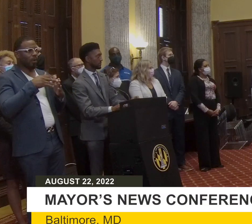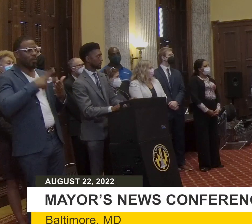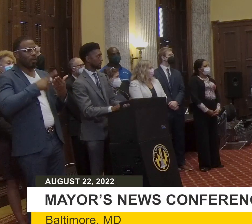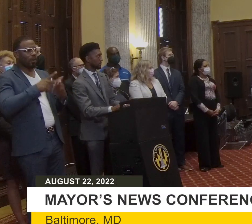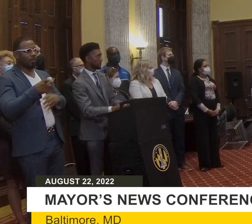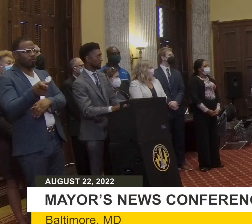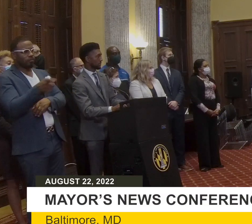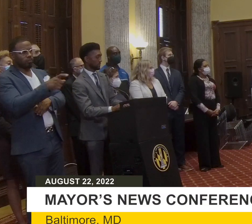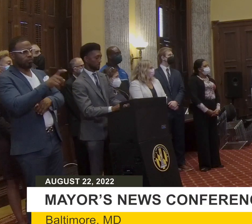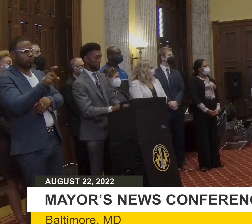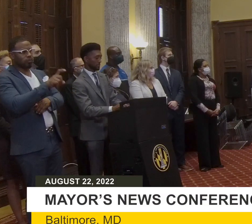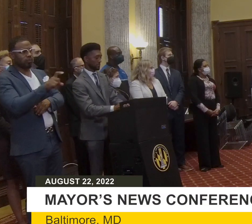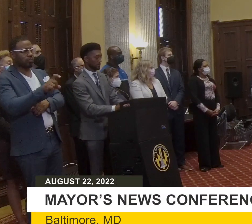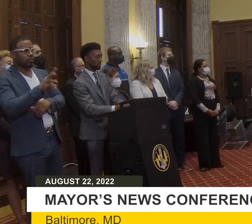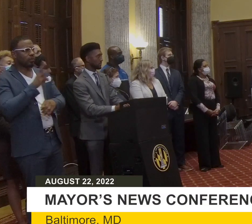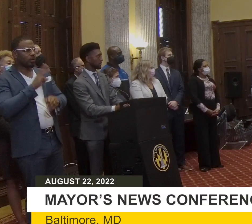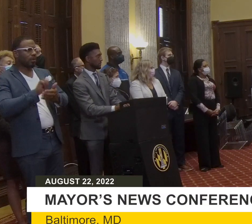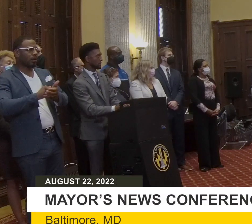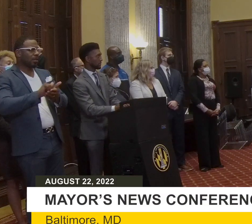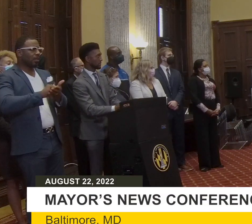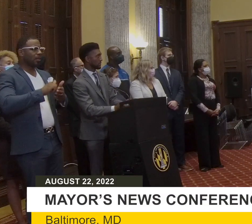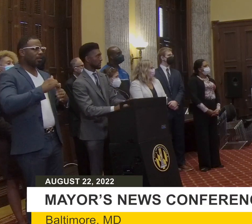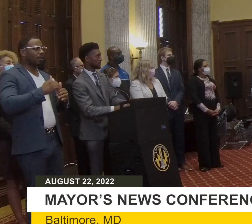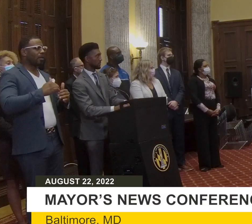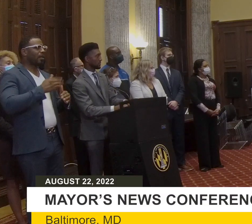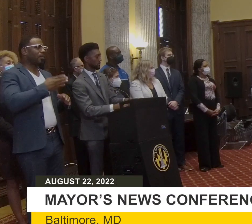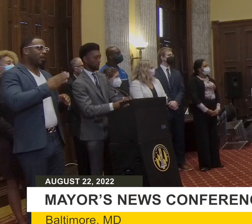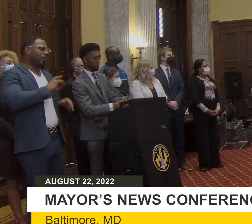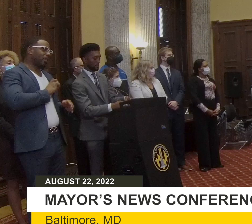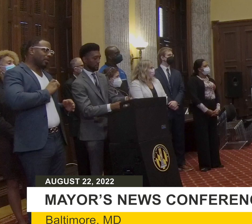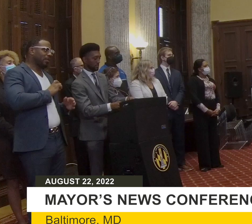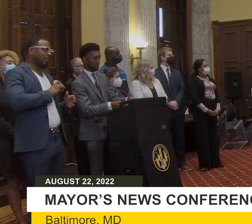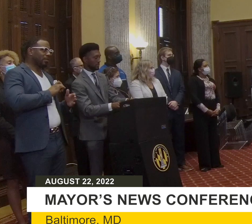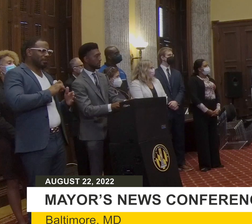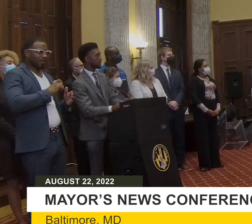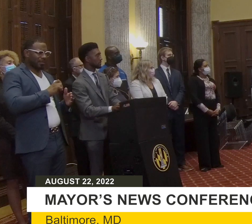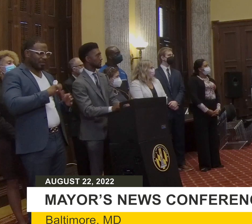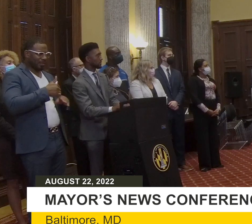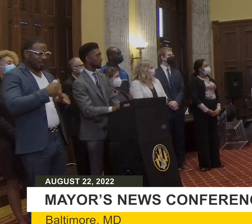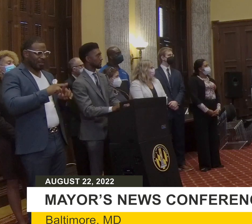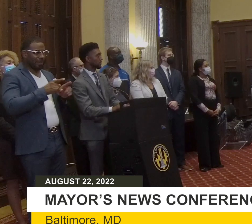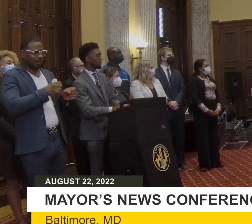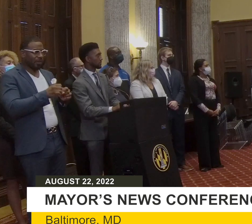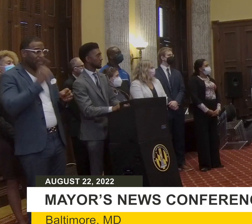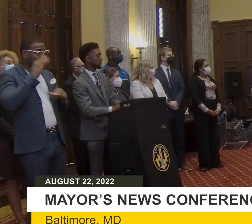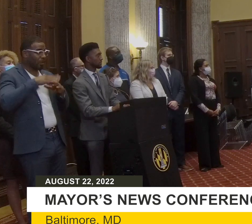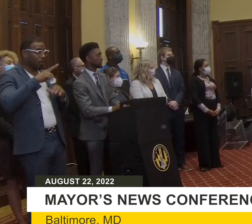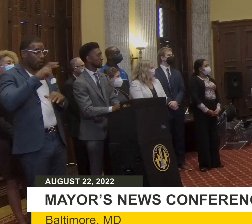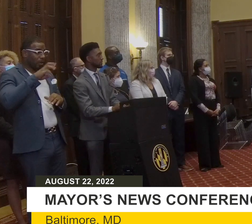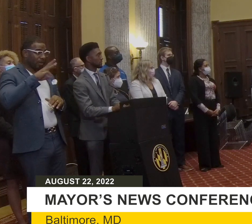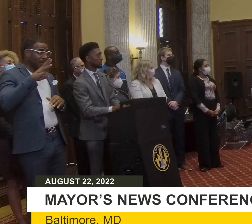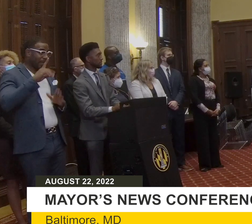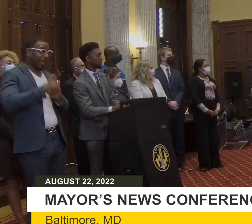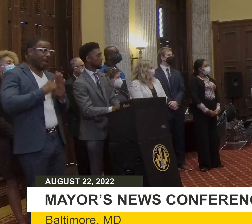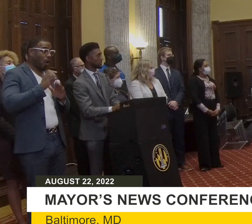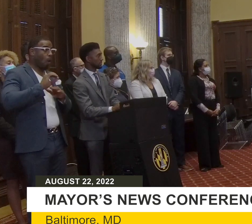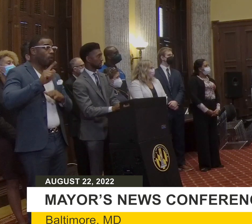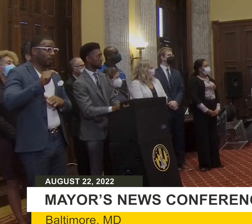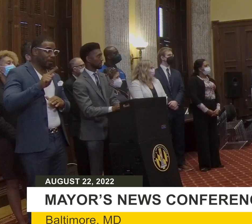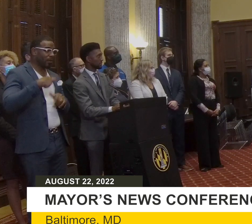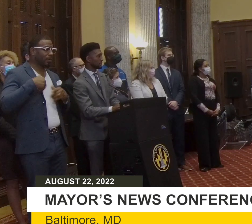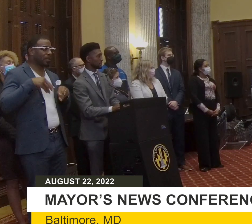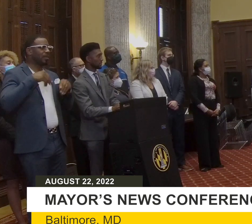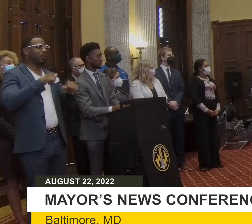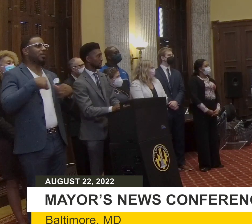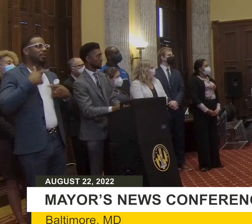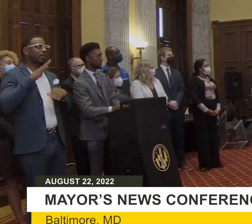that Baltimore Police is doing a short-term overtime deployment strategy. We know that there's been 266 hours of overtime that has been